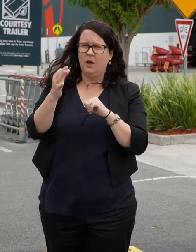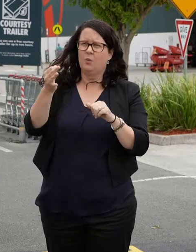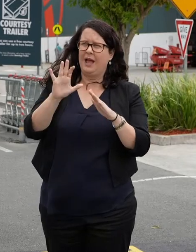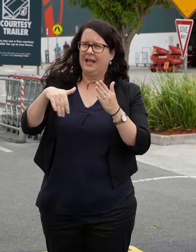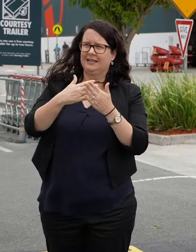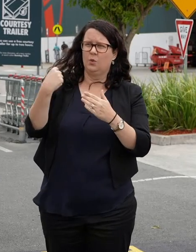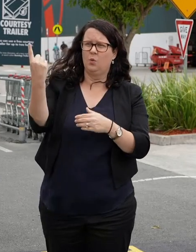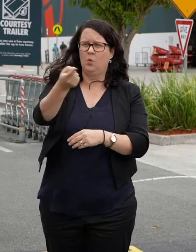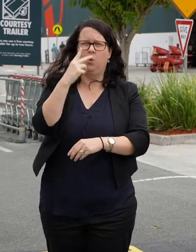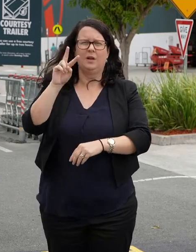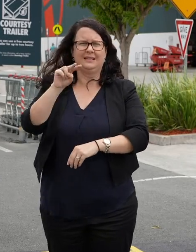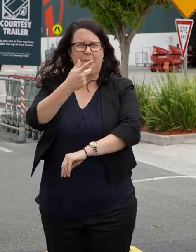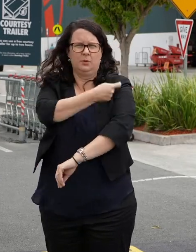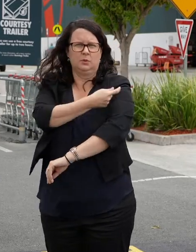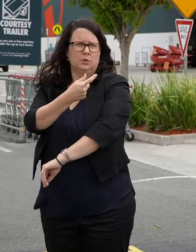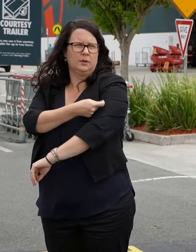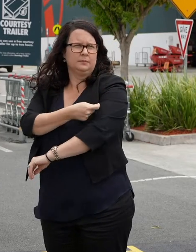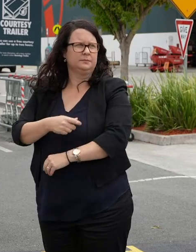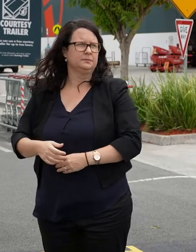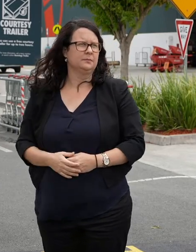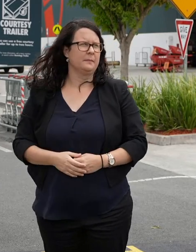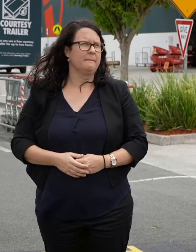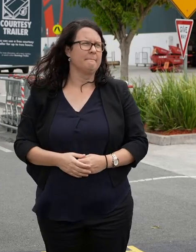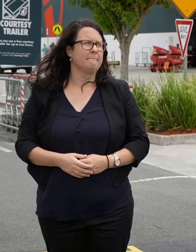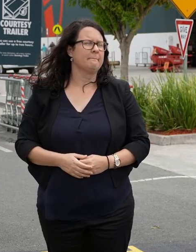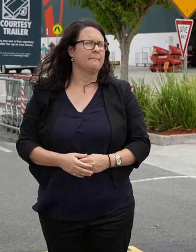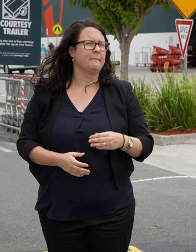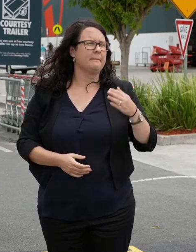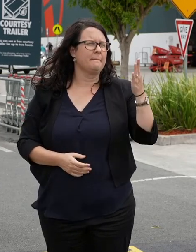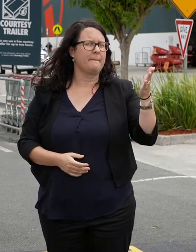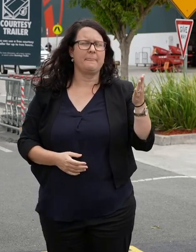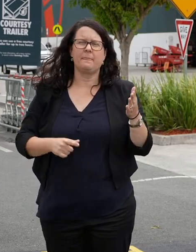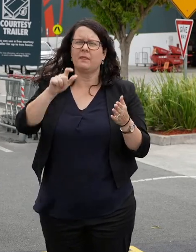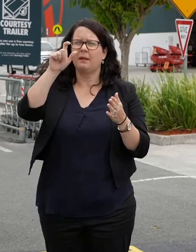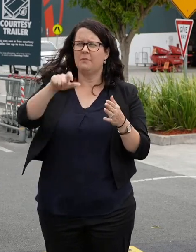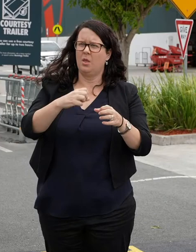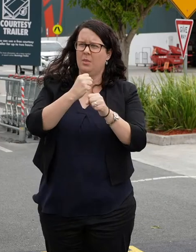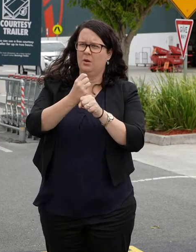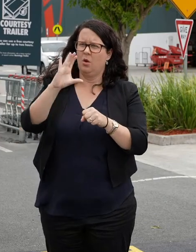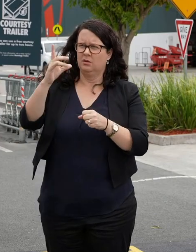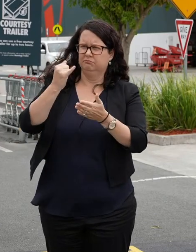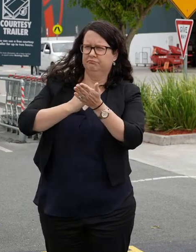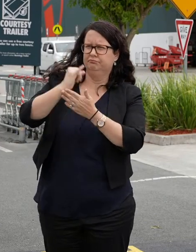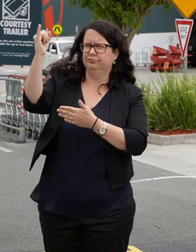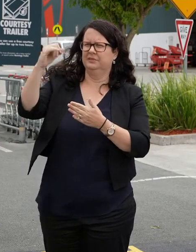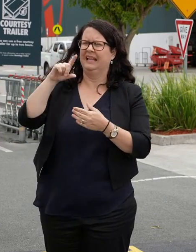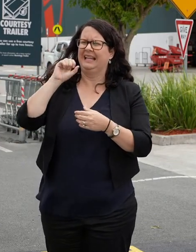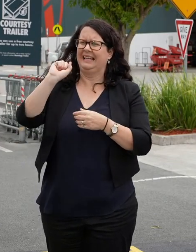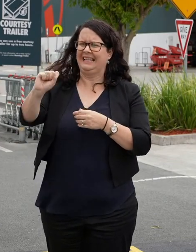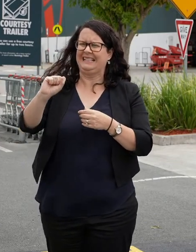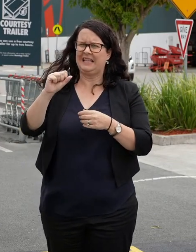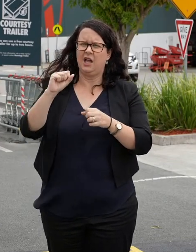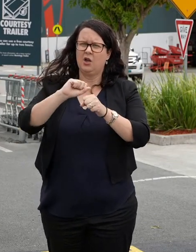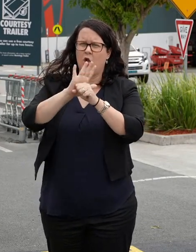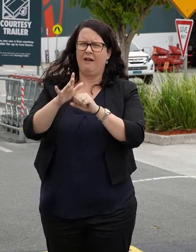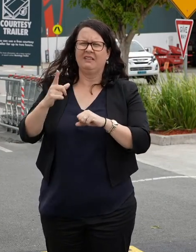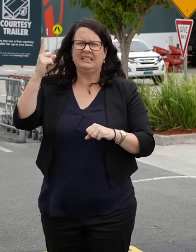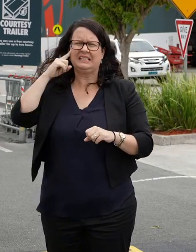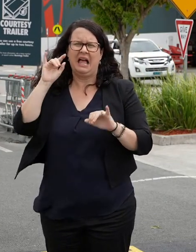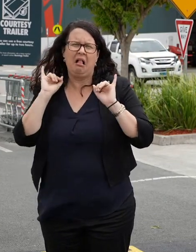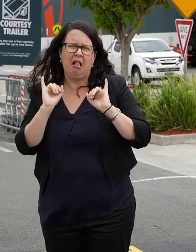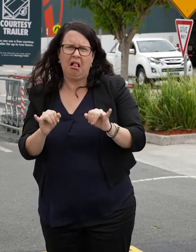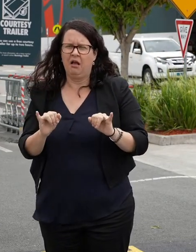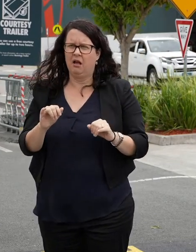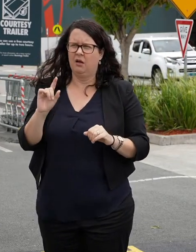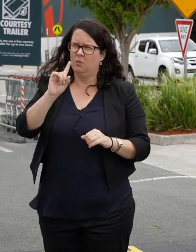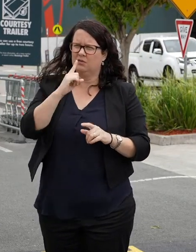Queensland. Mr. Jayaram accused the government on the Gold Coast yesterday of making his COVID symptoms out to be worse than they actually were. What do you